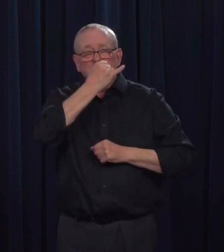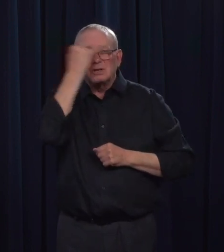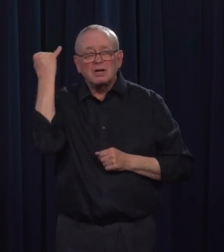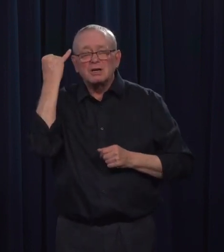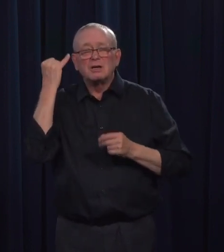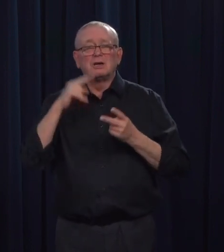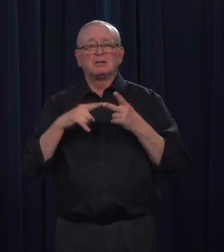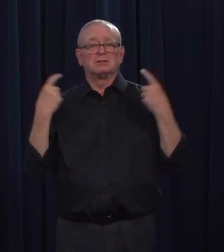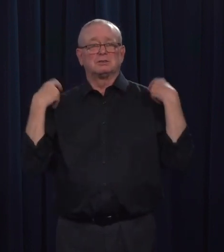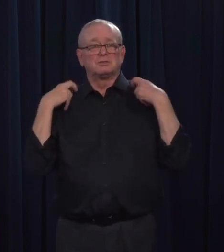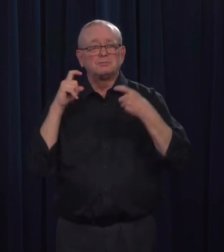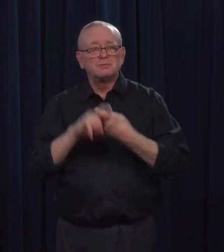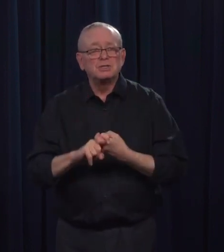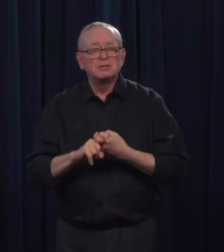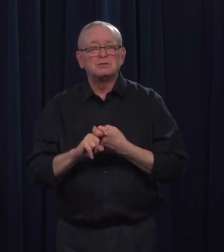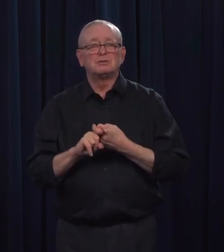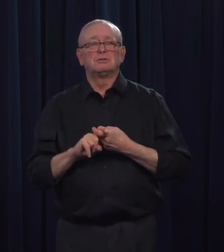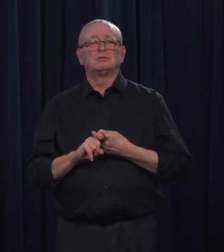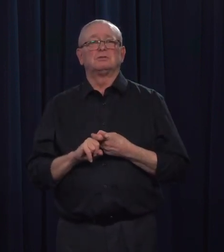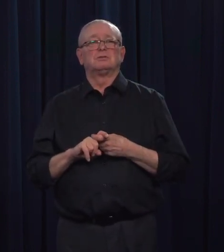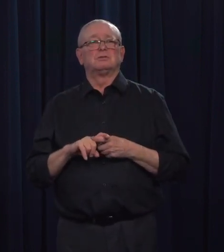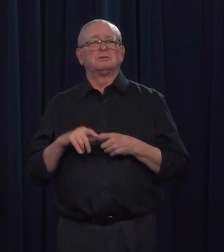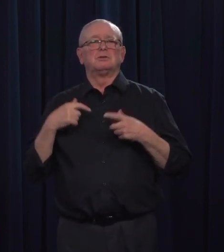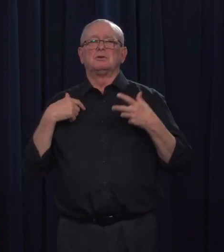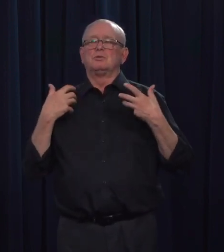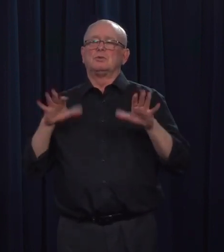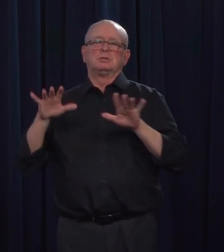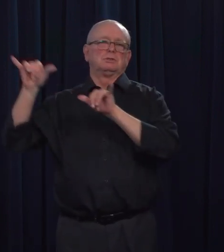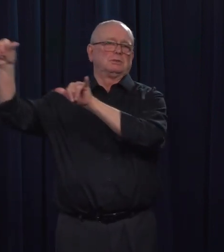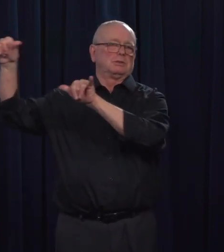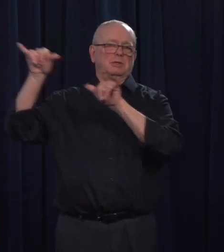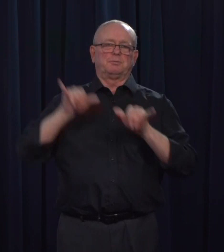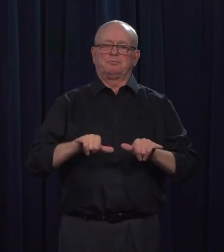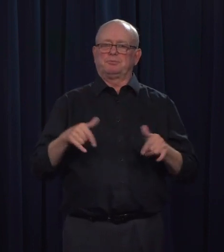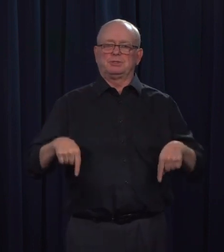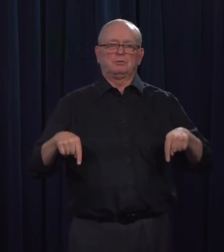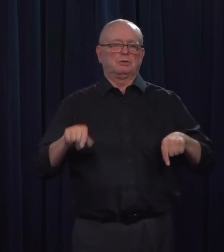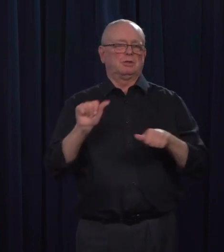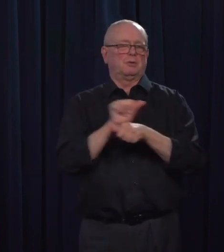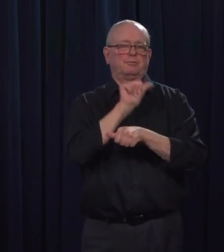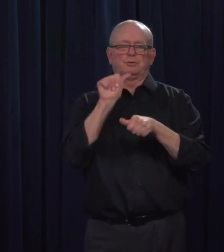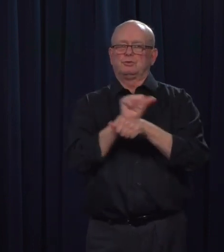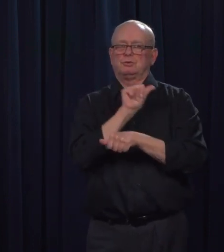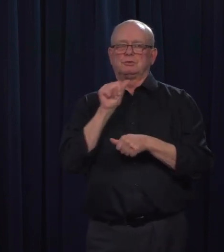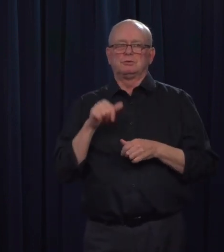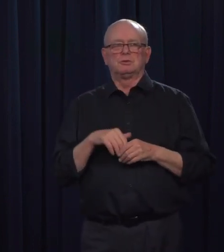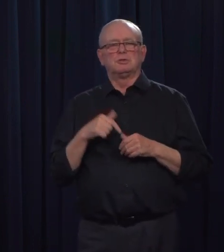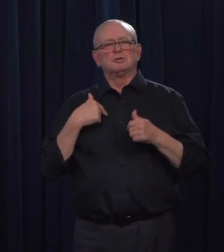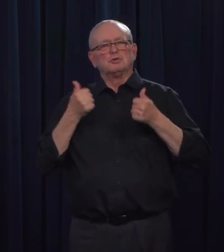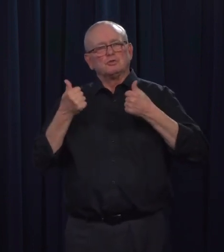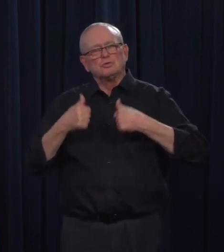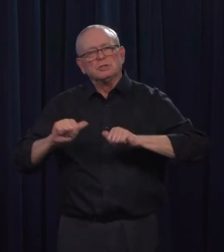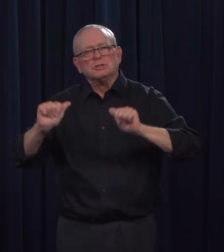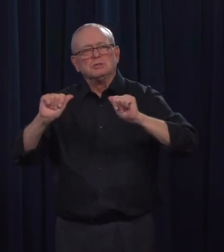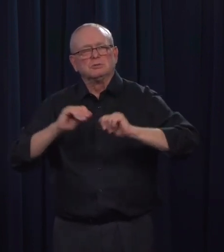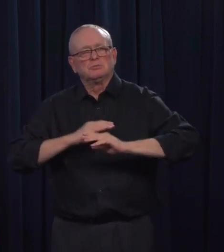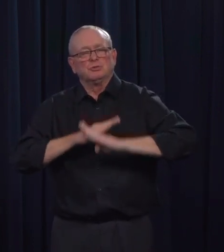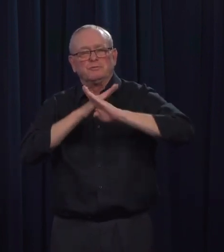from happening in Alberta by limiting the number of people who will need hospital care by preventing the spread of this